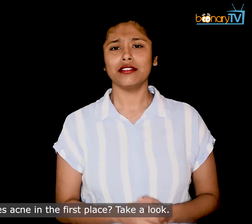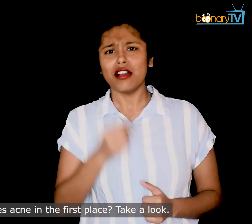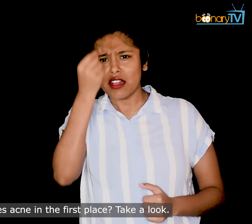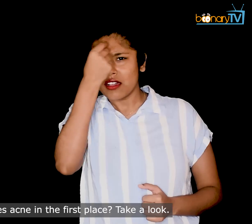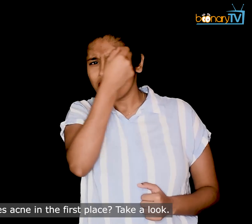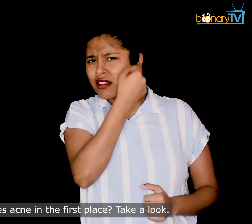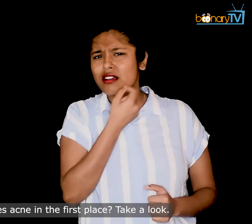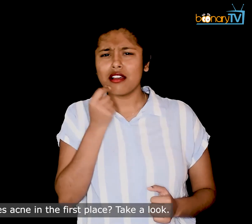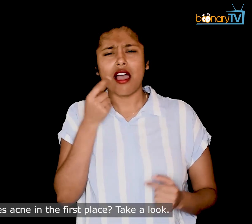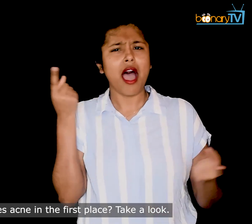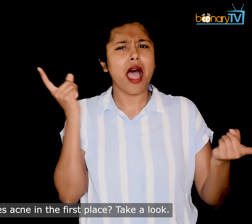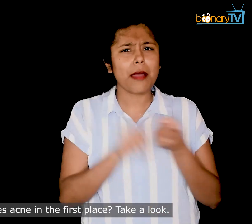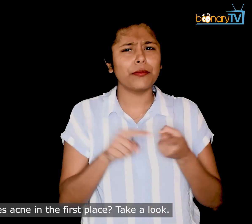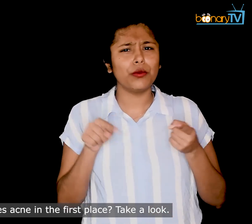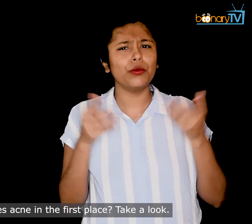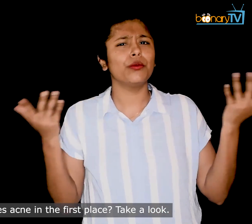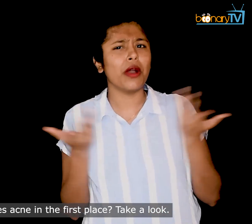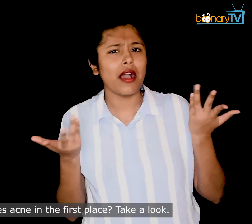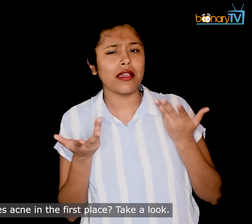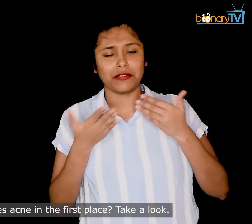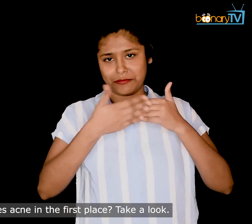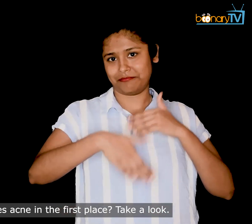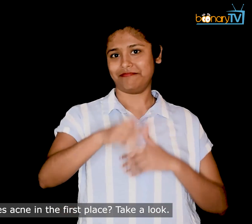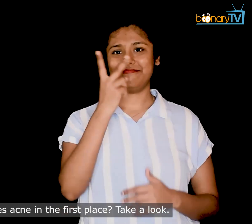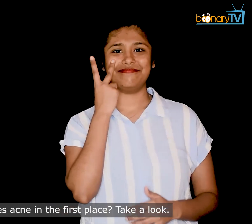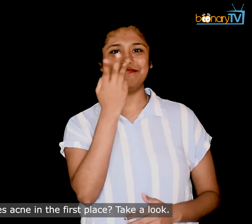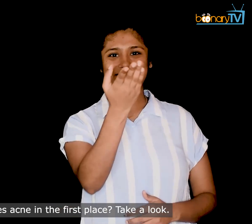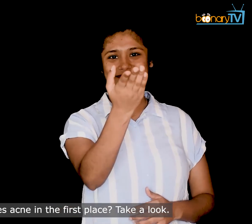So, what causes acne in the first place? Take a look.